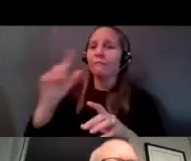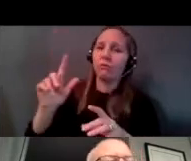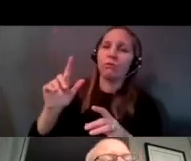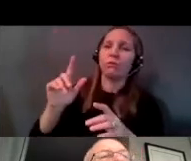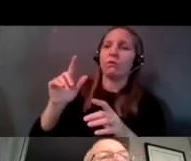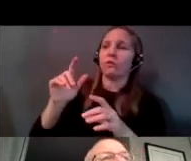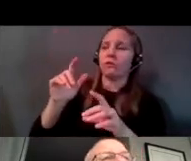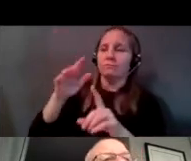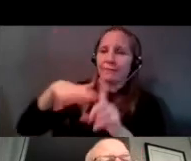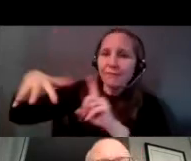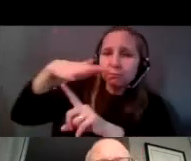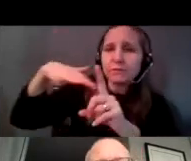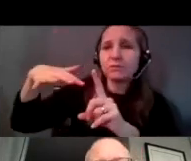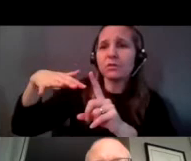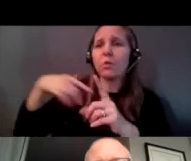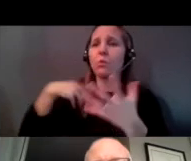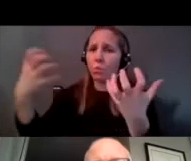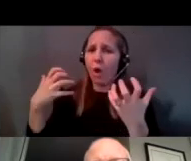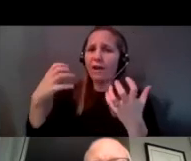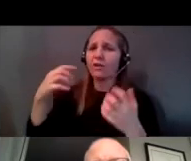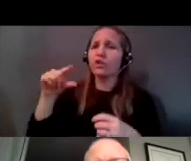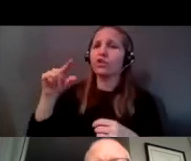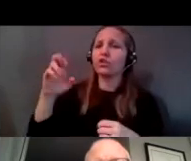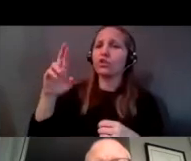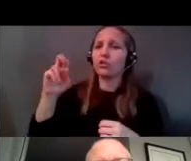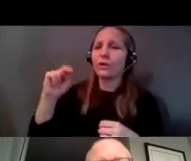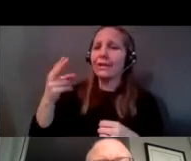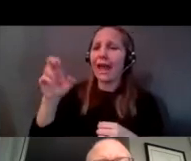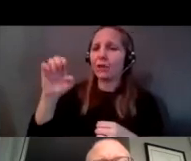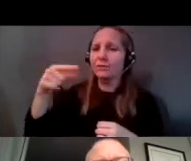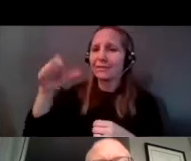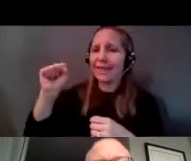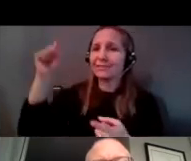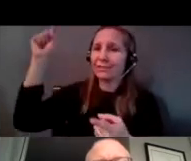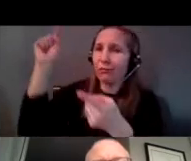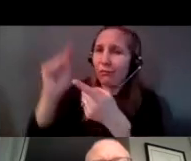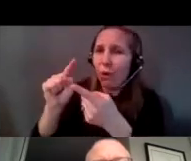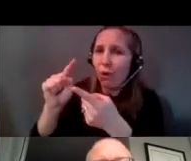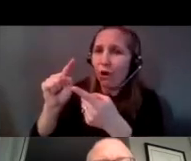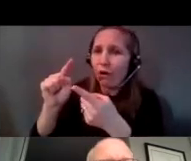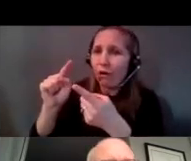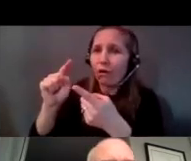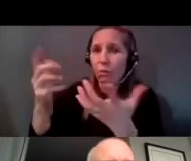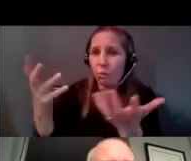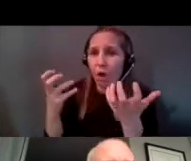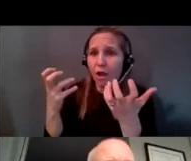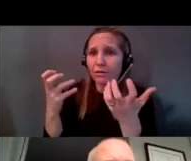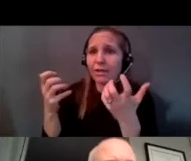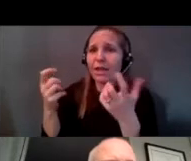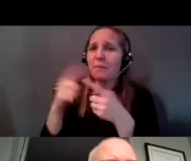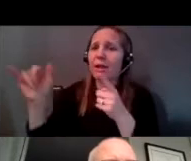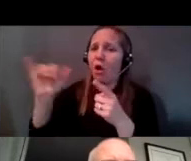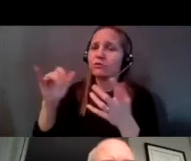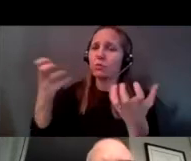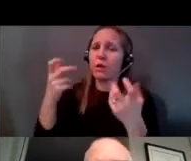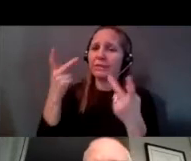not only lower greenhouse gas emissions through a series of measures, but also to mitigate the impacts